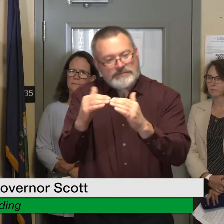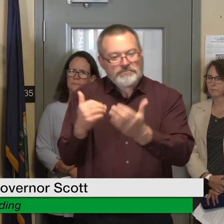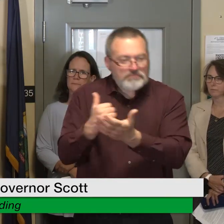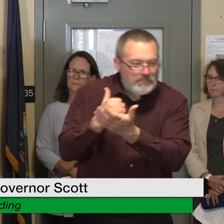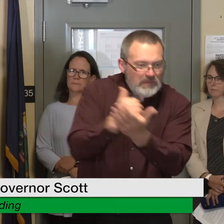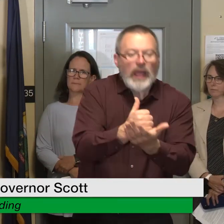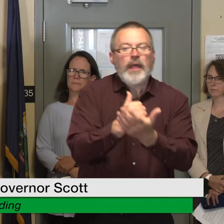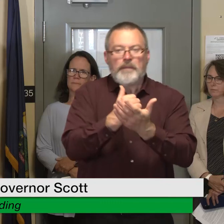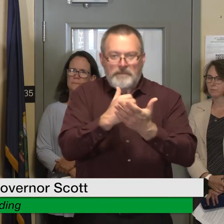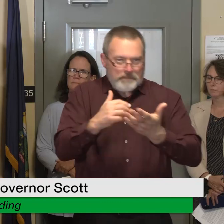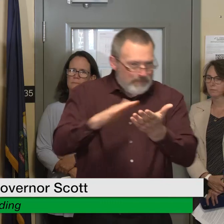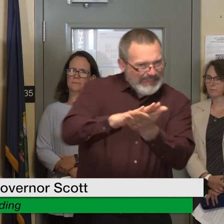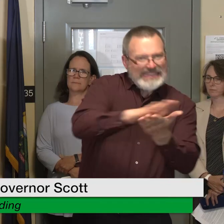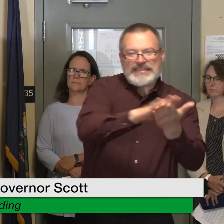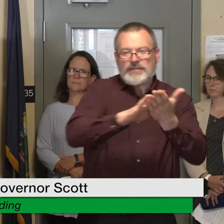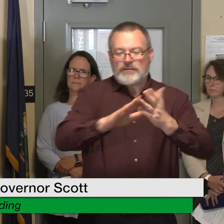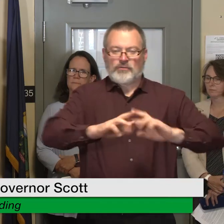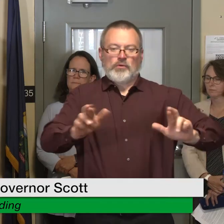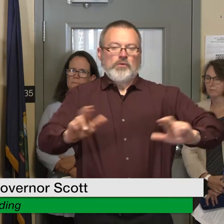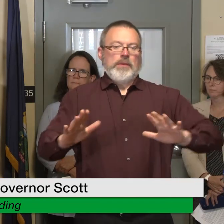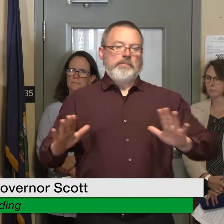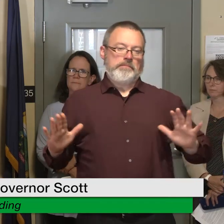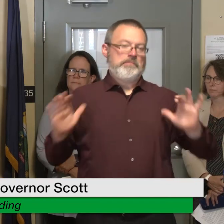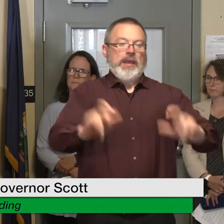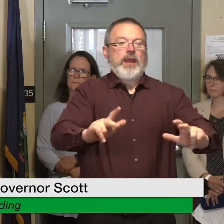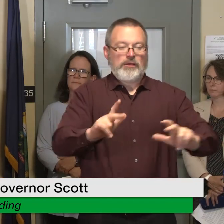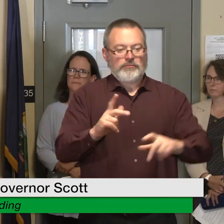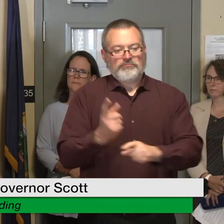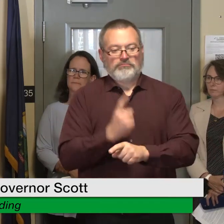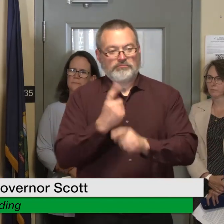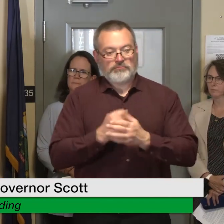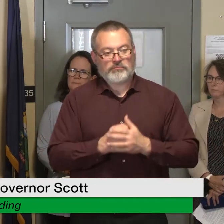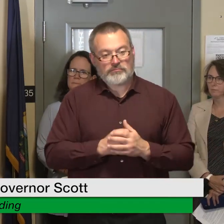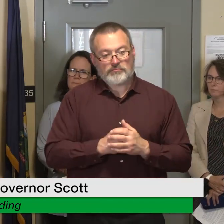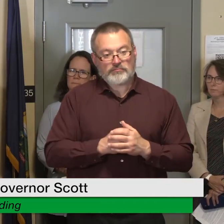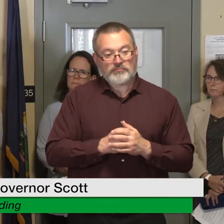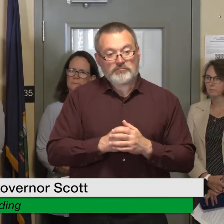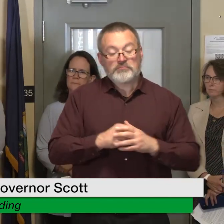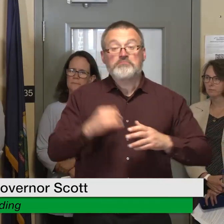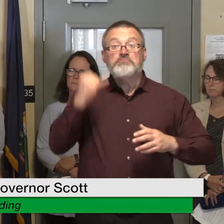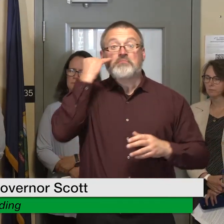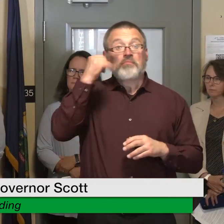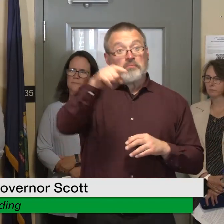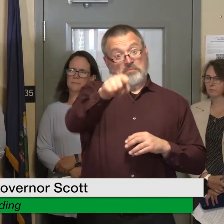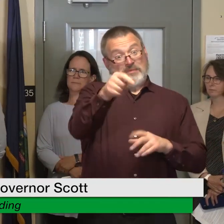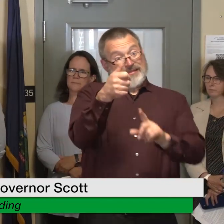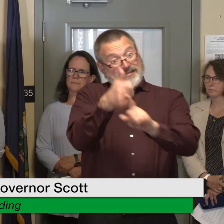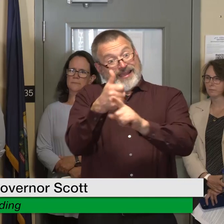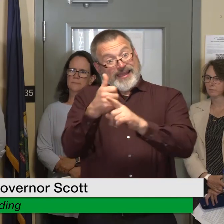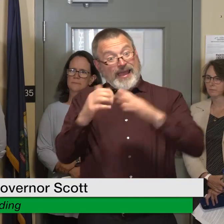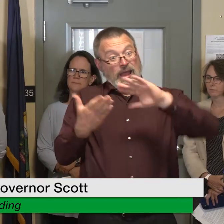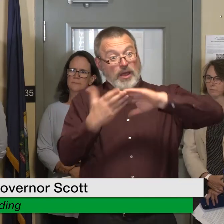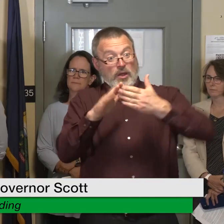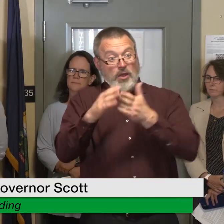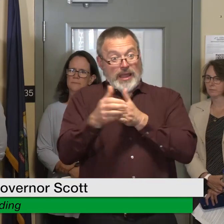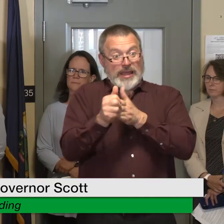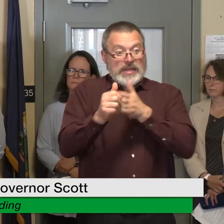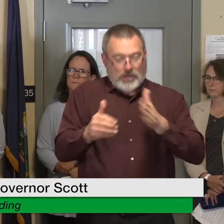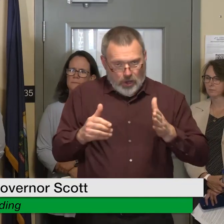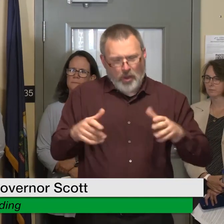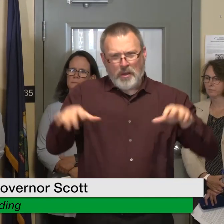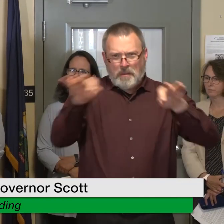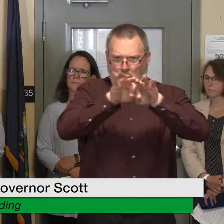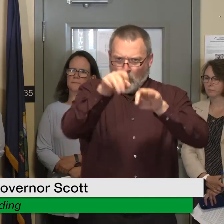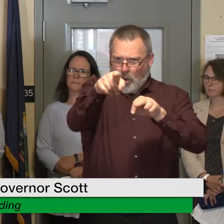well. For community leaders, we ask you to continue to use your emergency management director to communicate the needs of